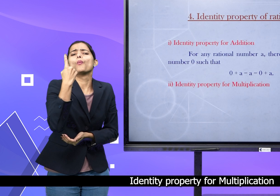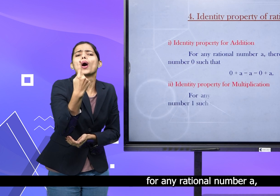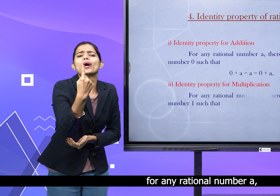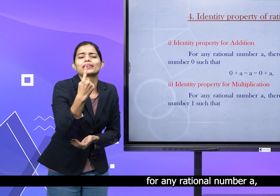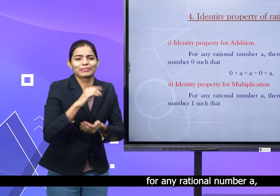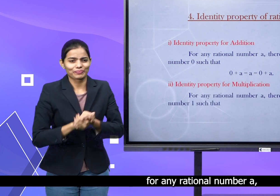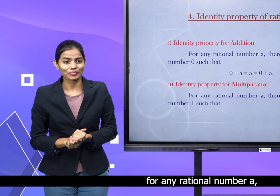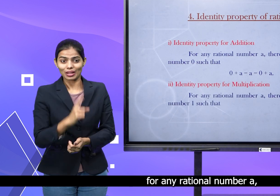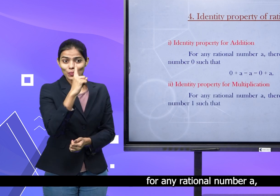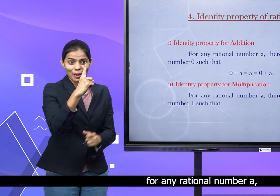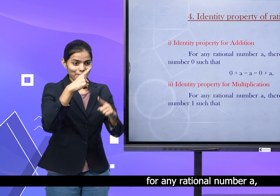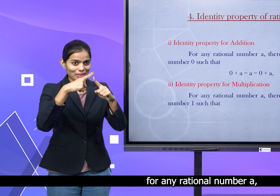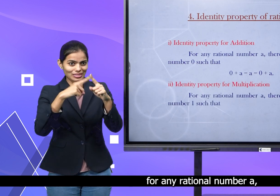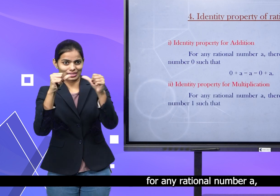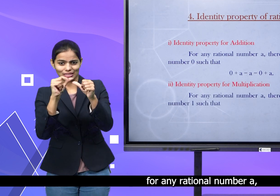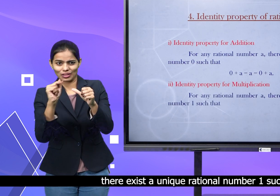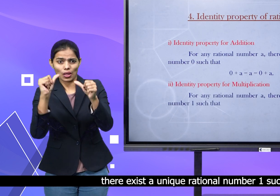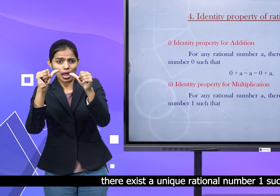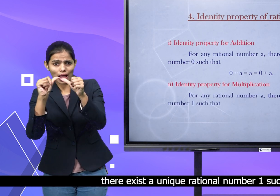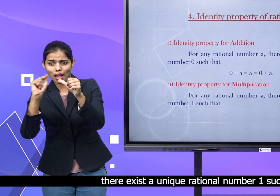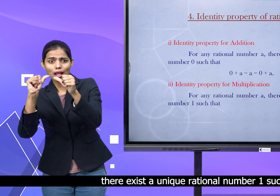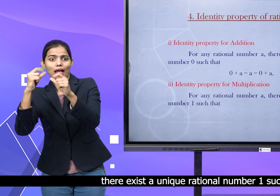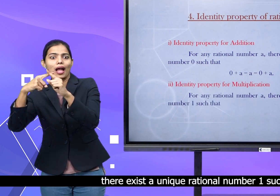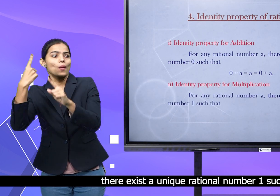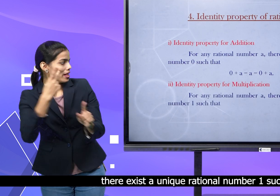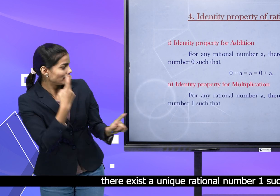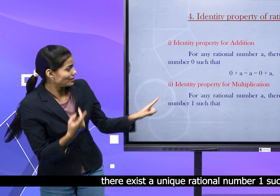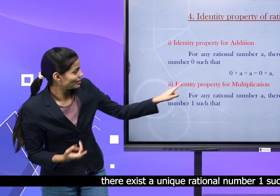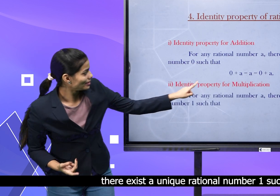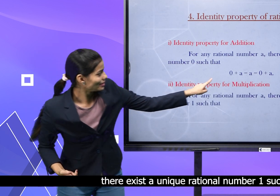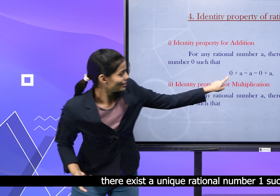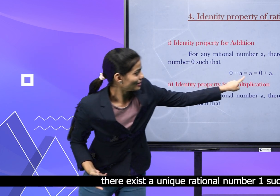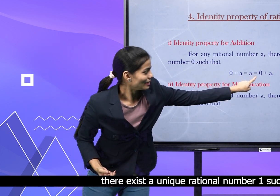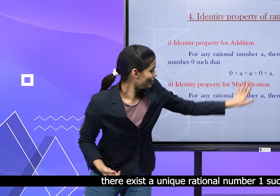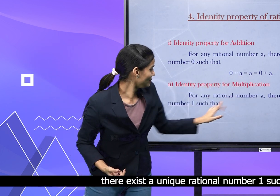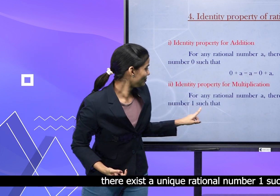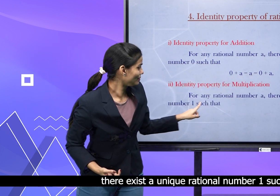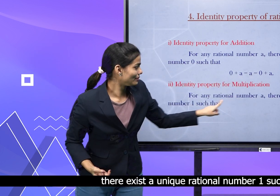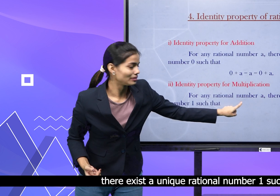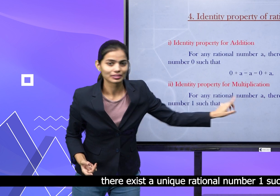For any rational number A, there exists a unique rational number 1 such that